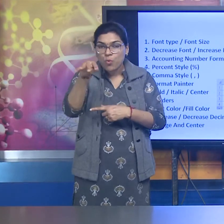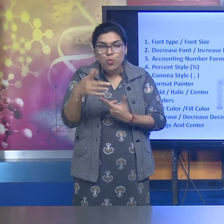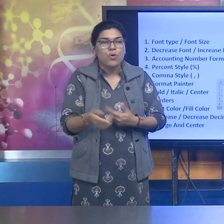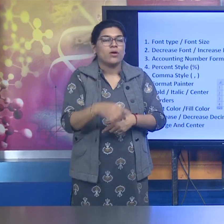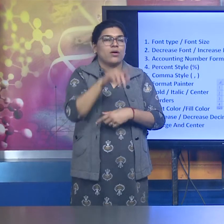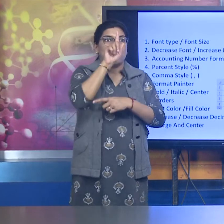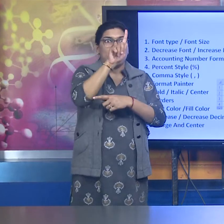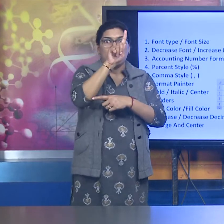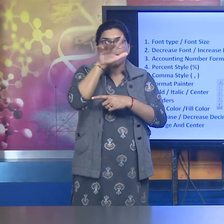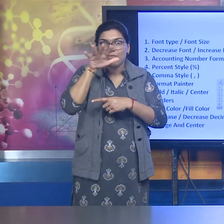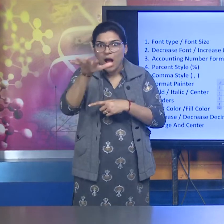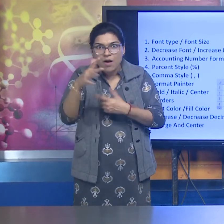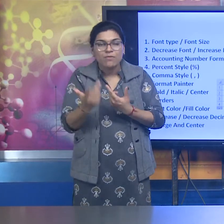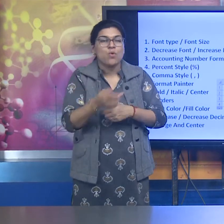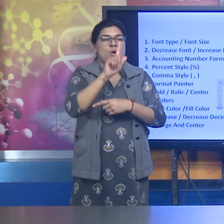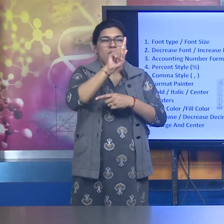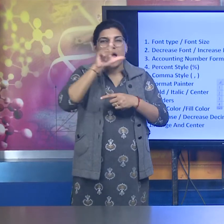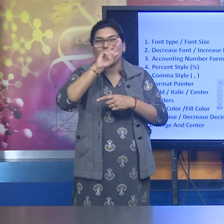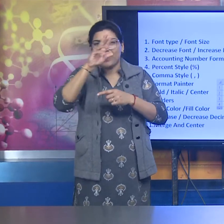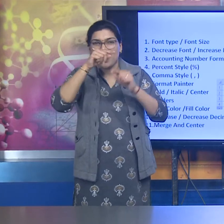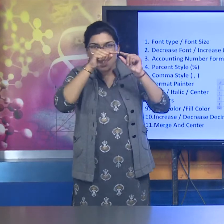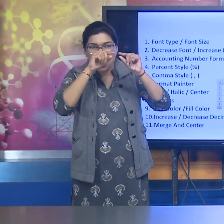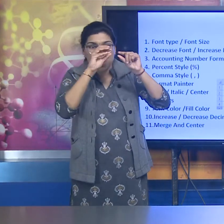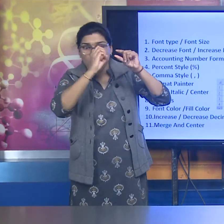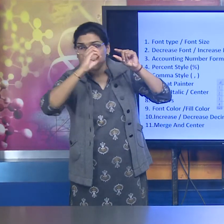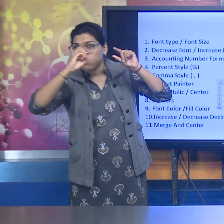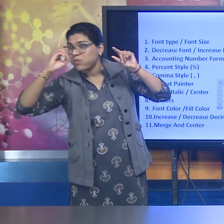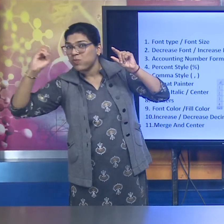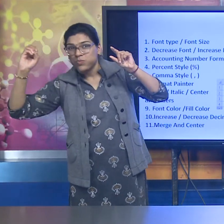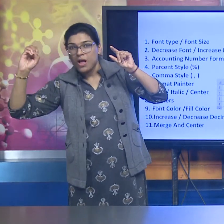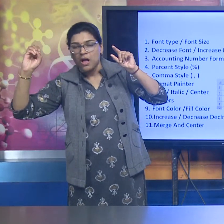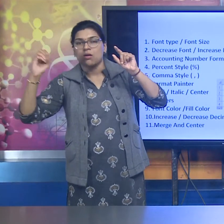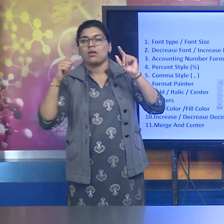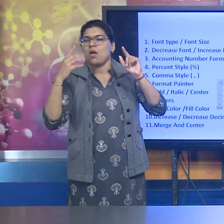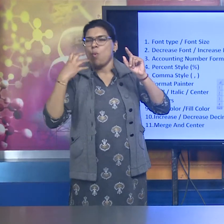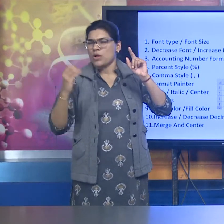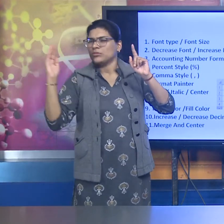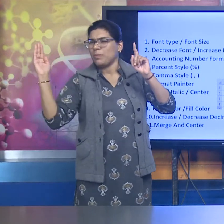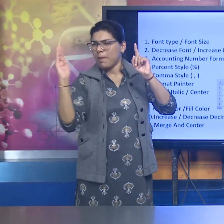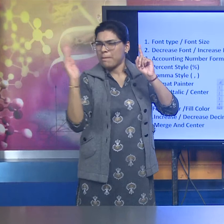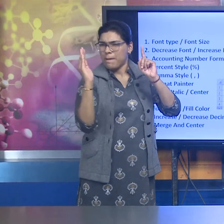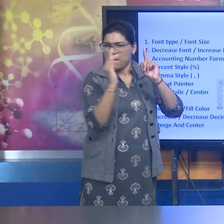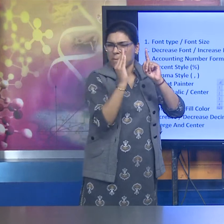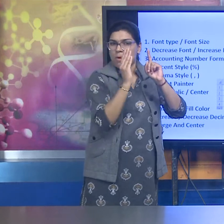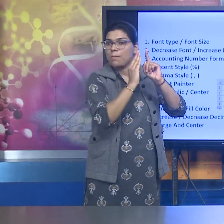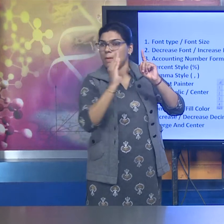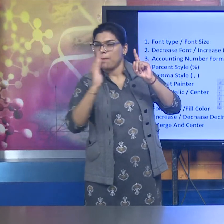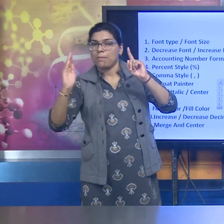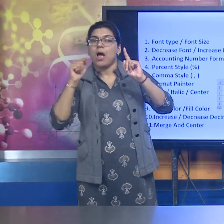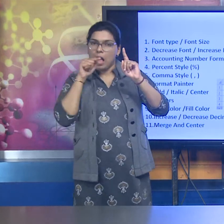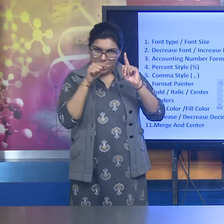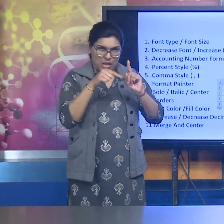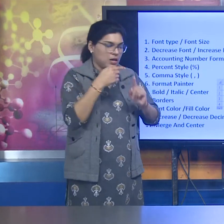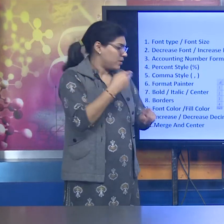decimals. For example, 100, 200, 300, 1 lakh, 2 lakh, etc.